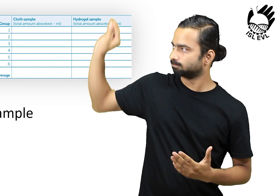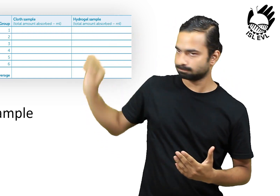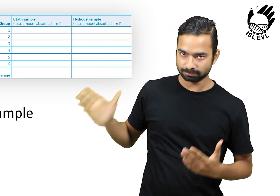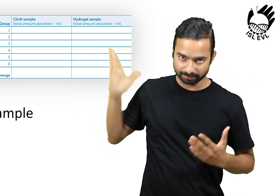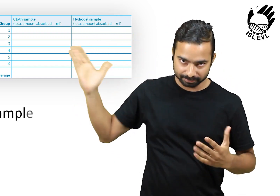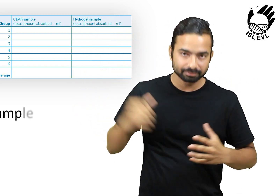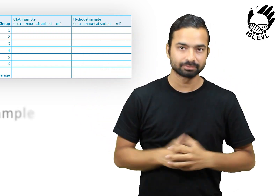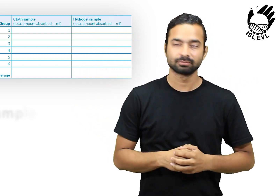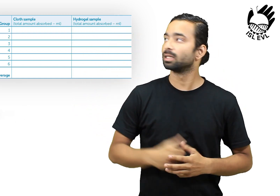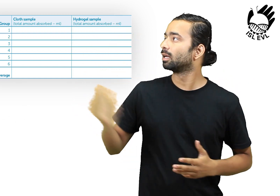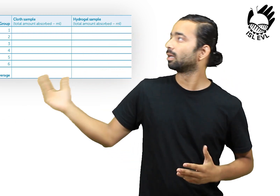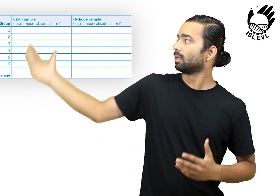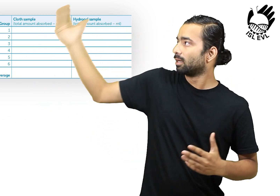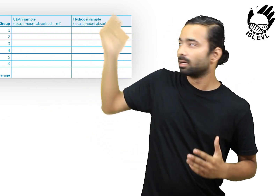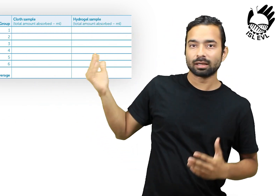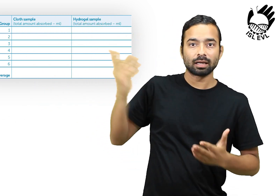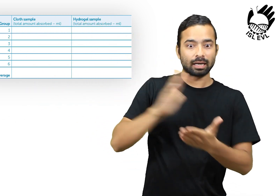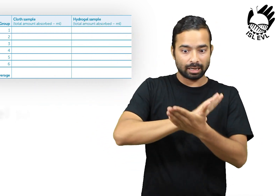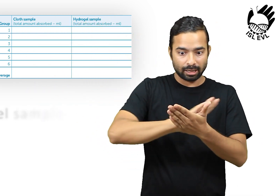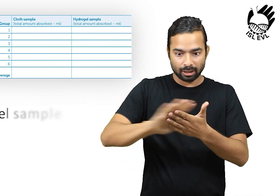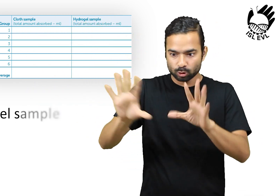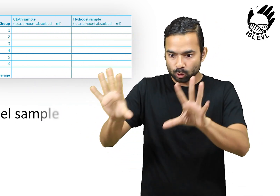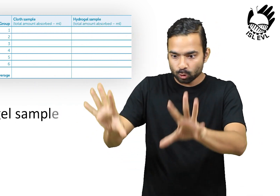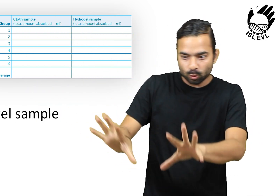1. Cloth sample.